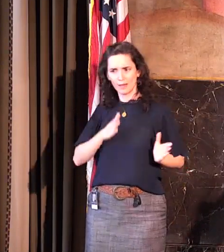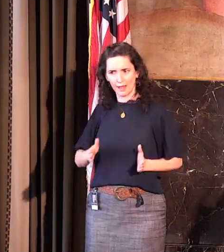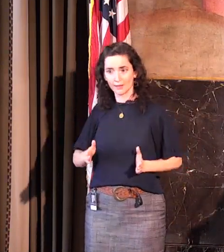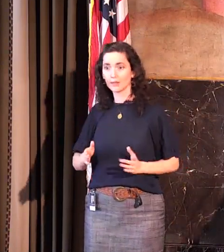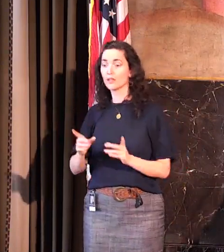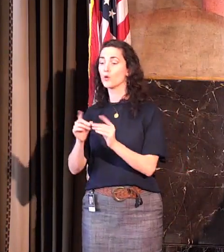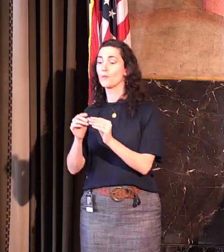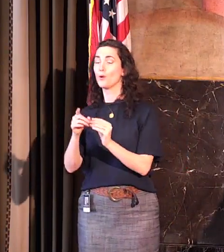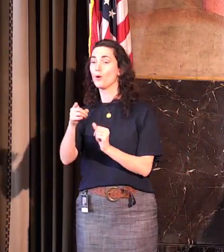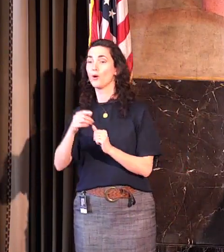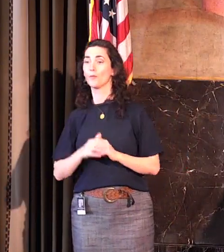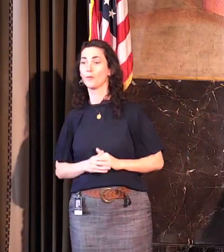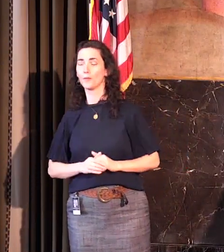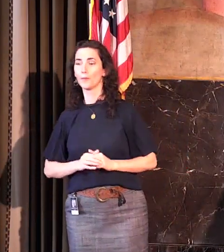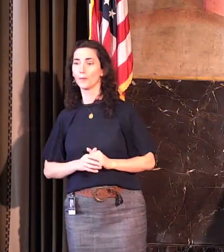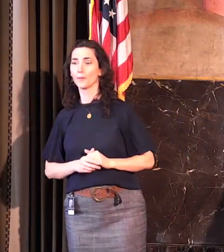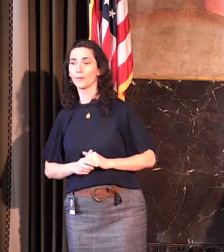Yes, sir. Well,